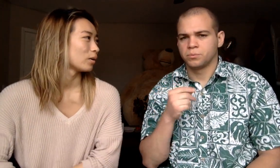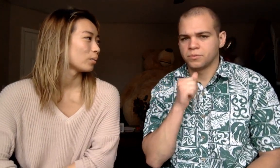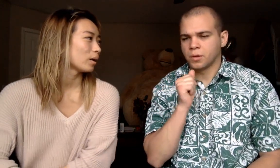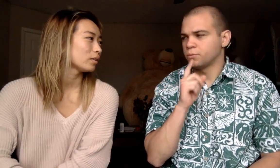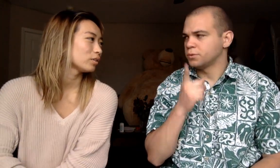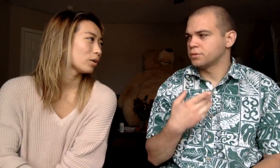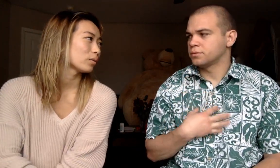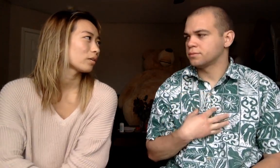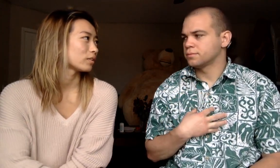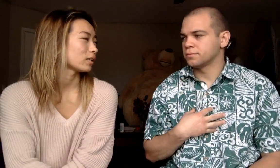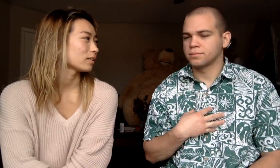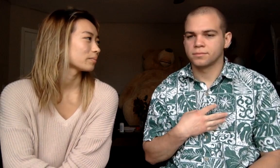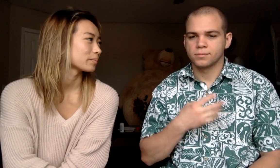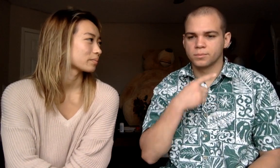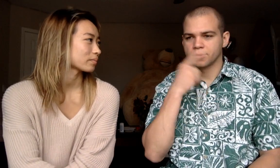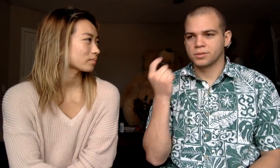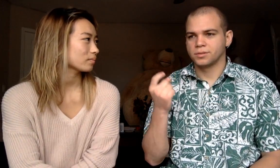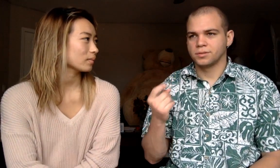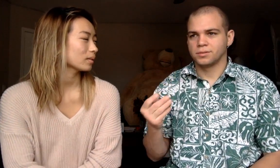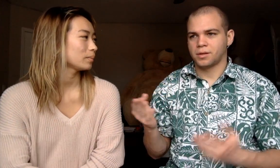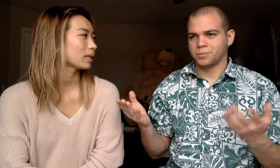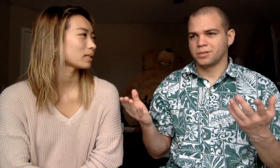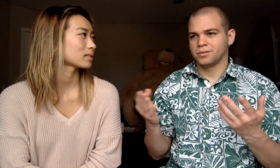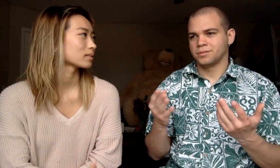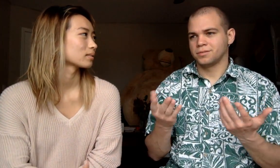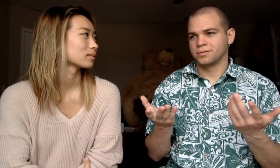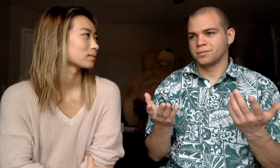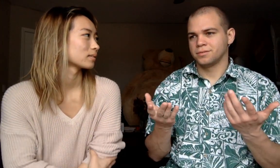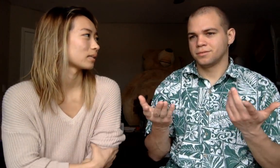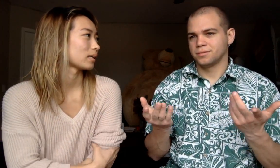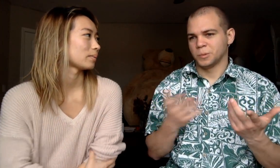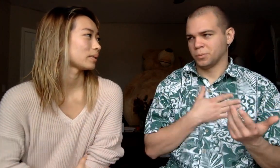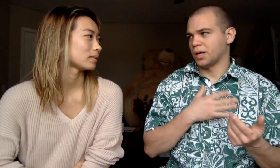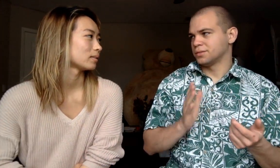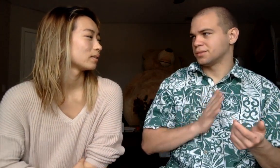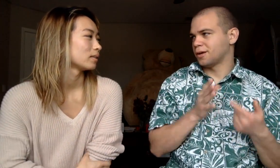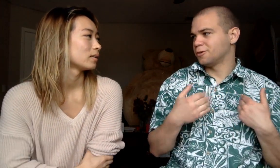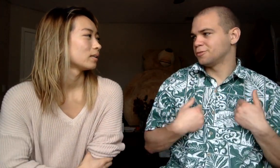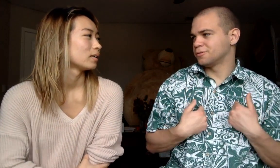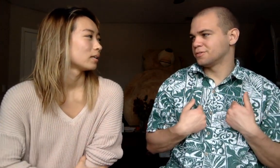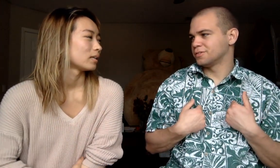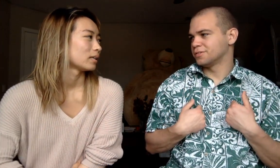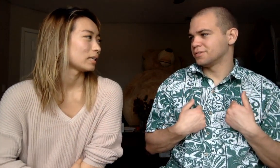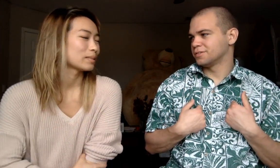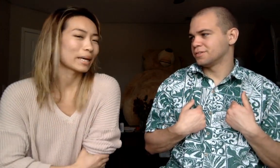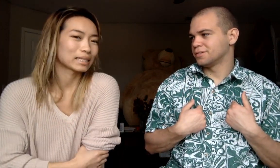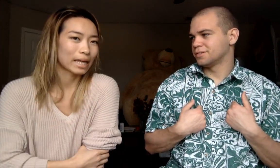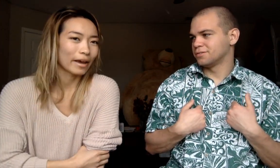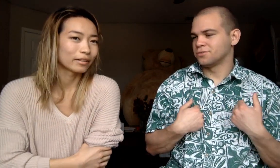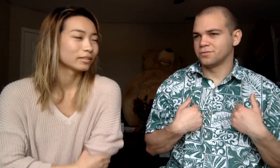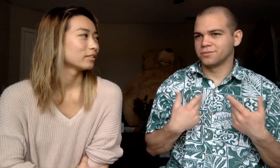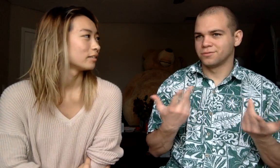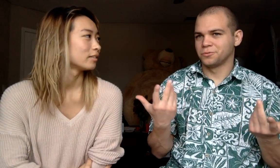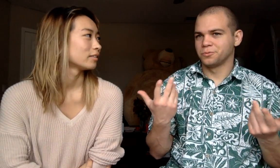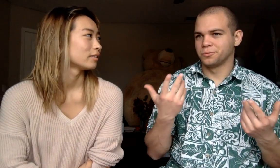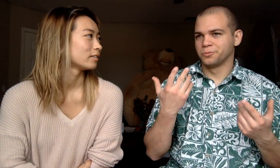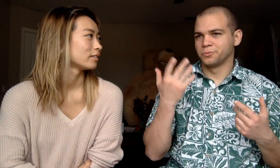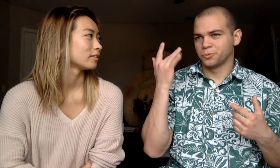Well, no, not really. Because, I mean, it's my style. You